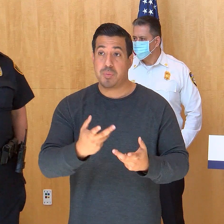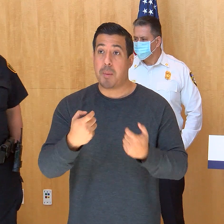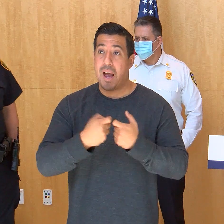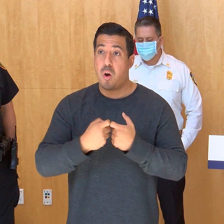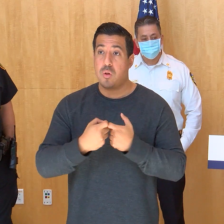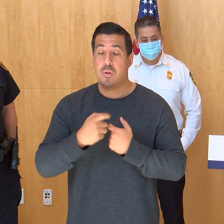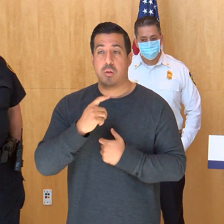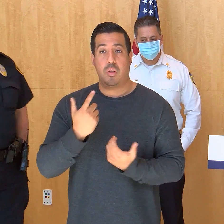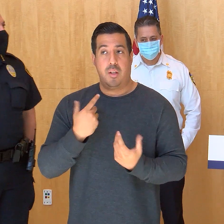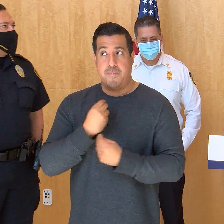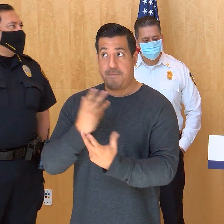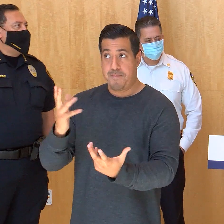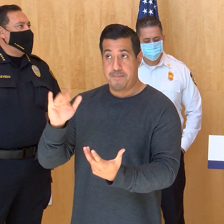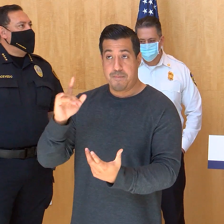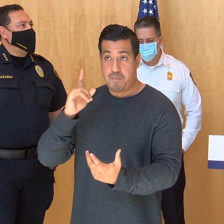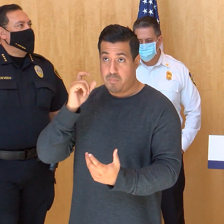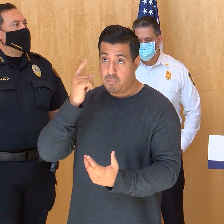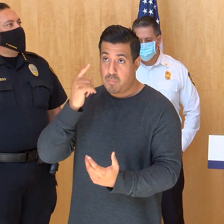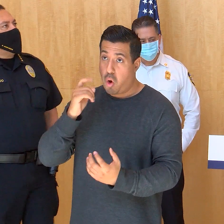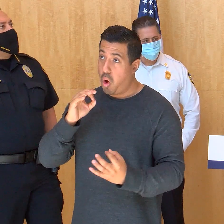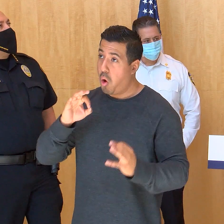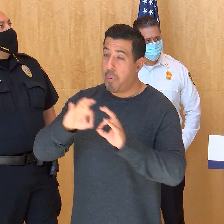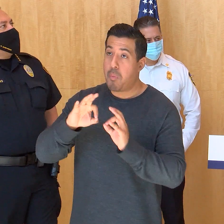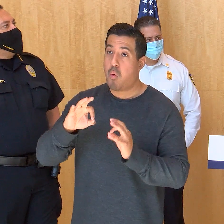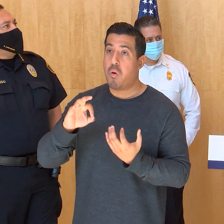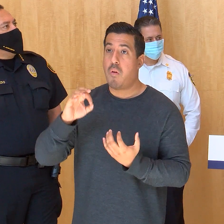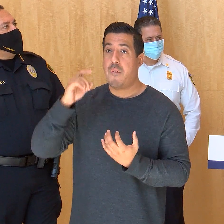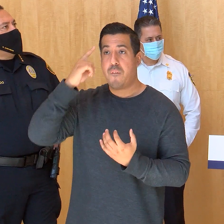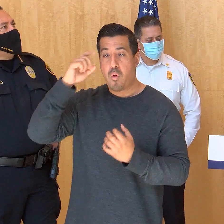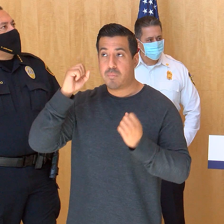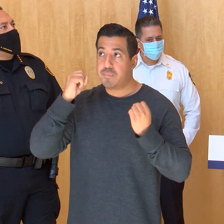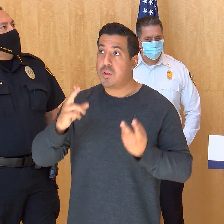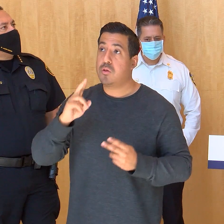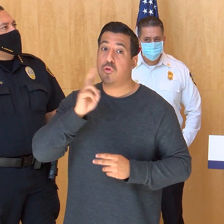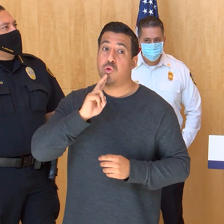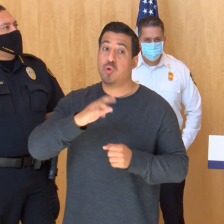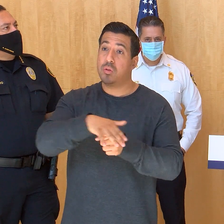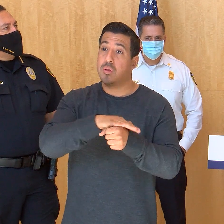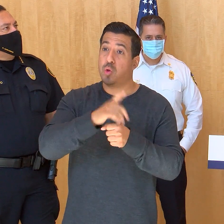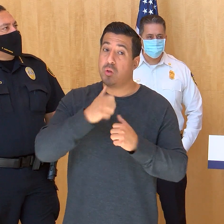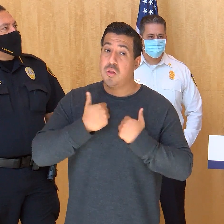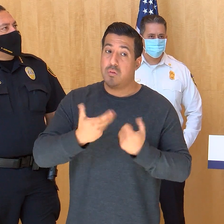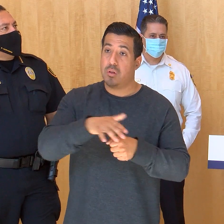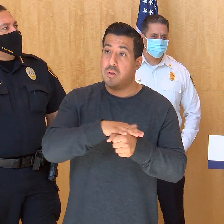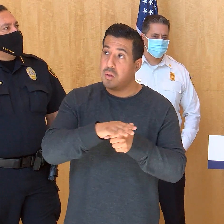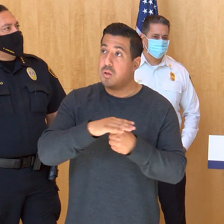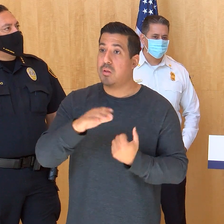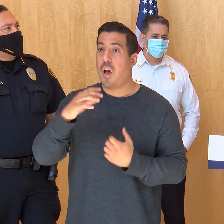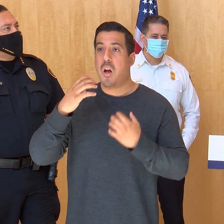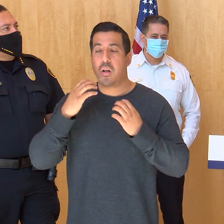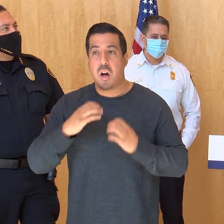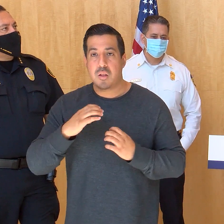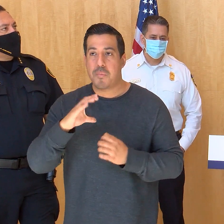it is critically important for so many Houstonians, especially critical care